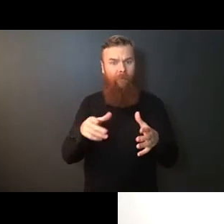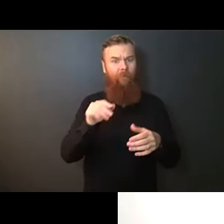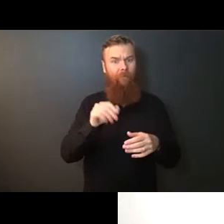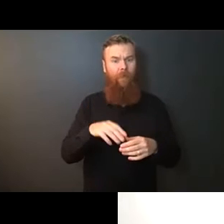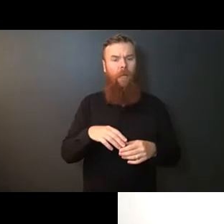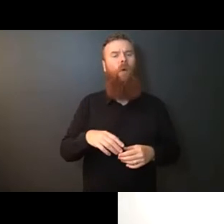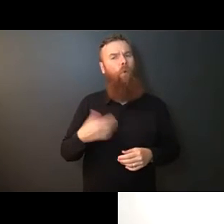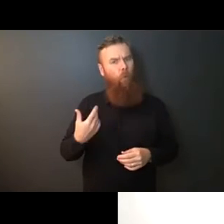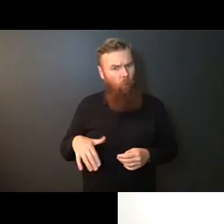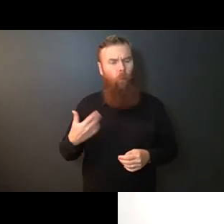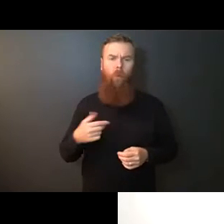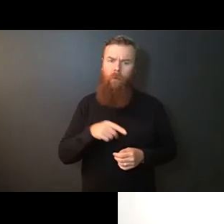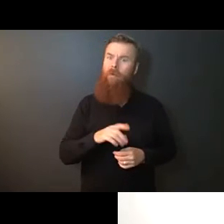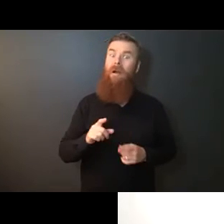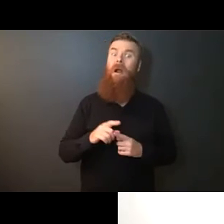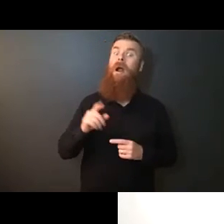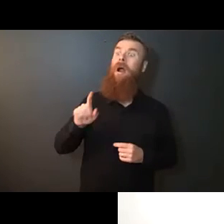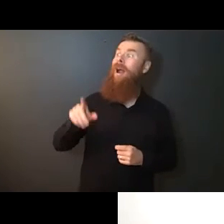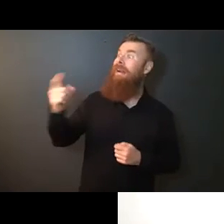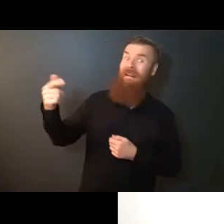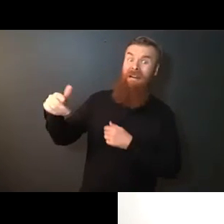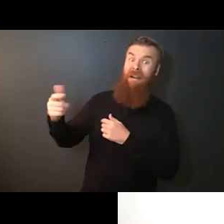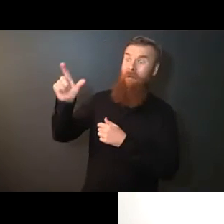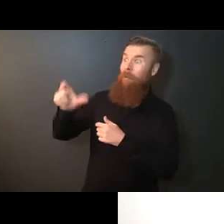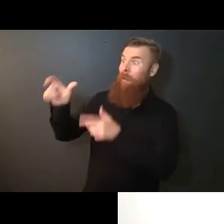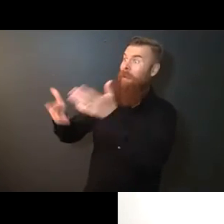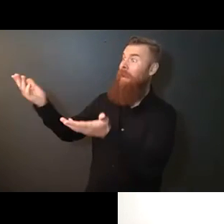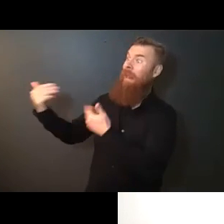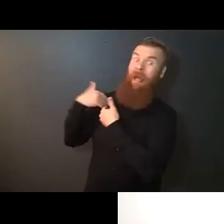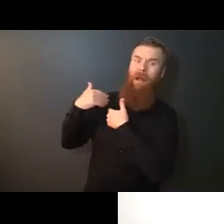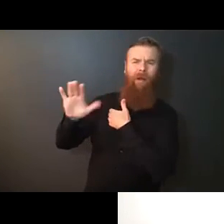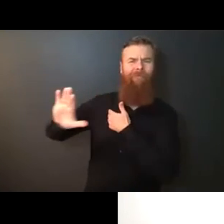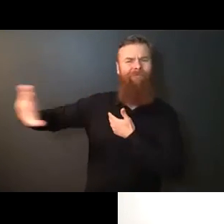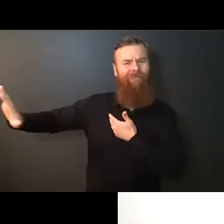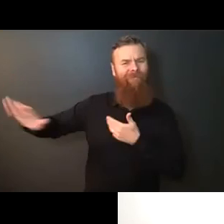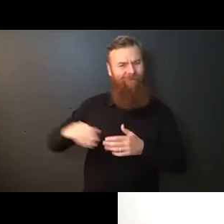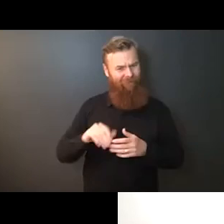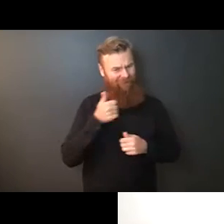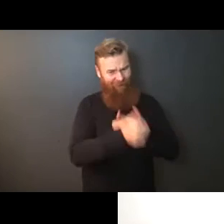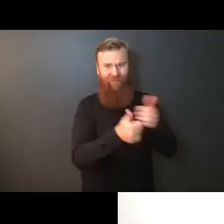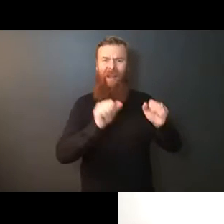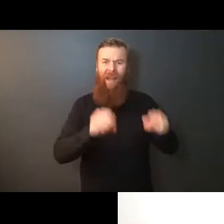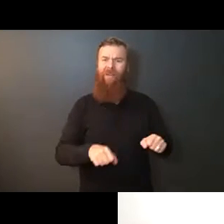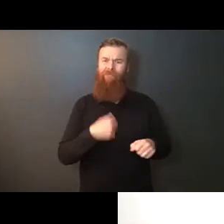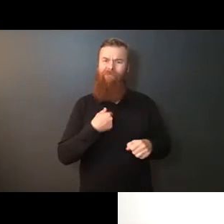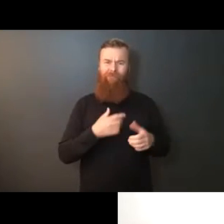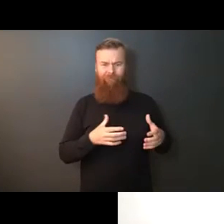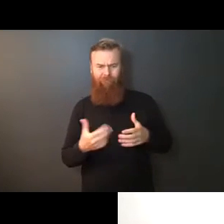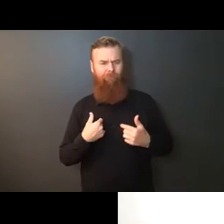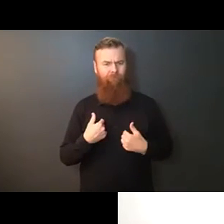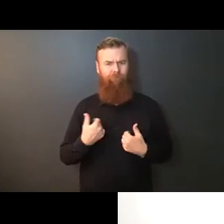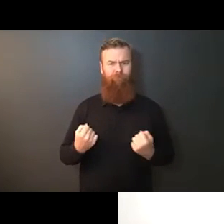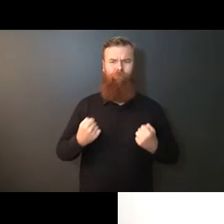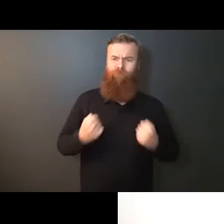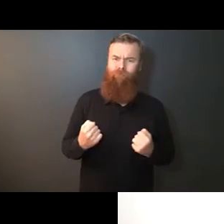the other people of the movement to make their voice heard, but actually a movement